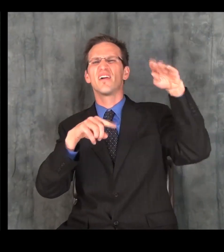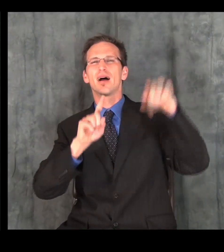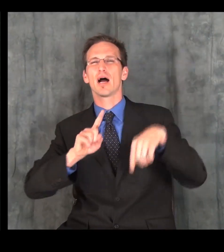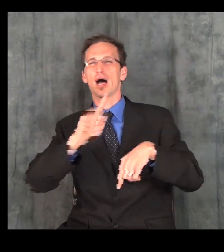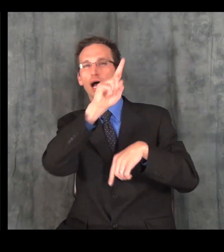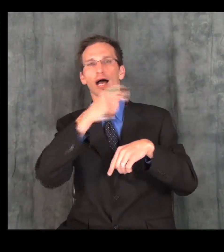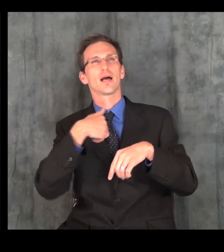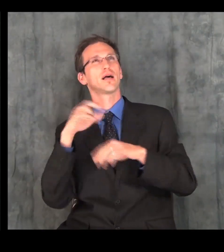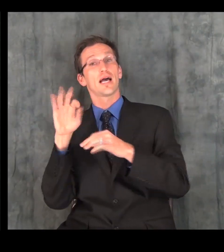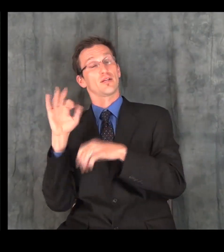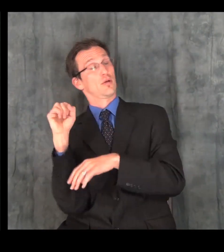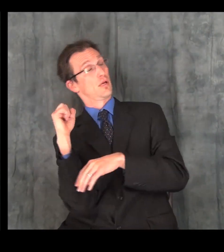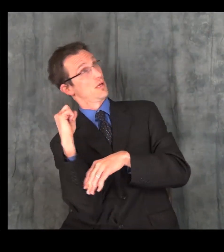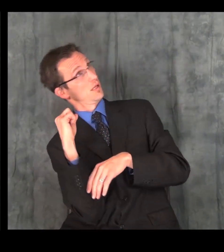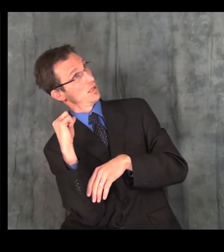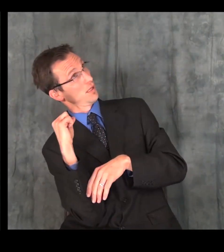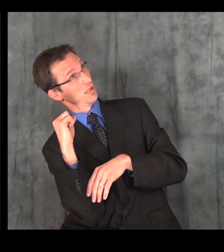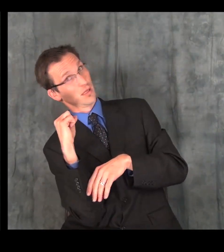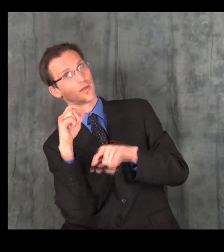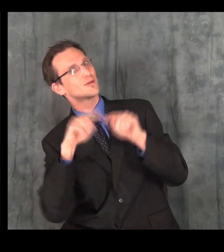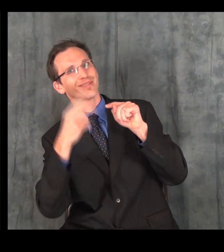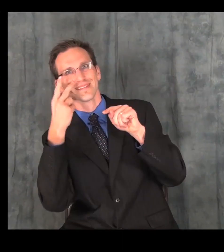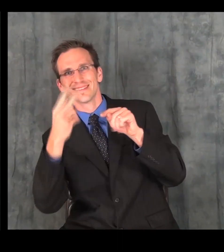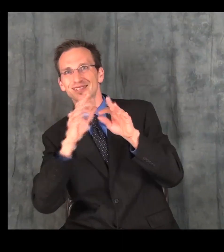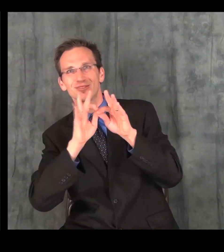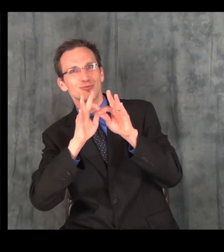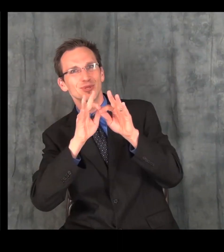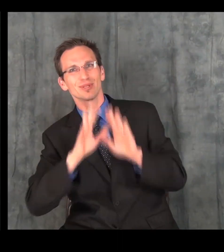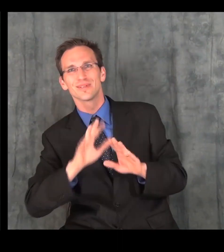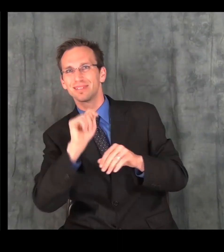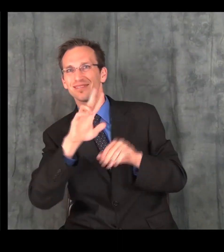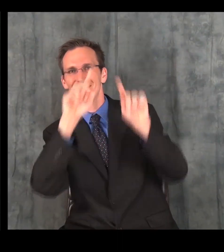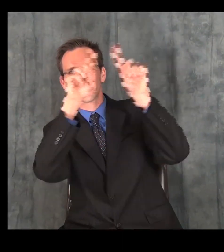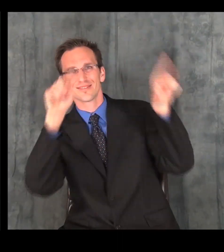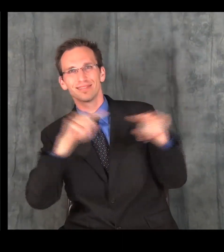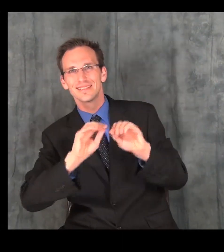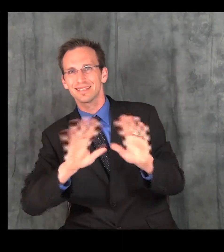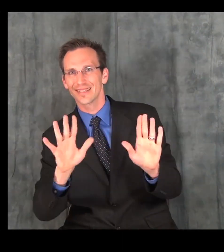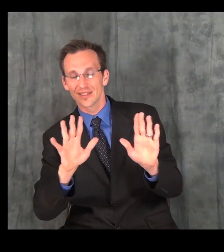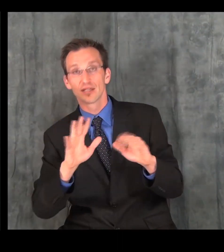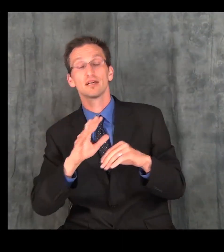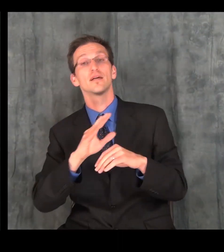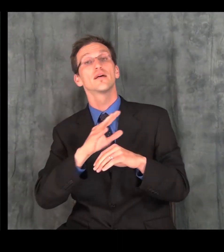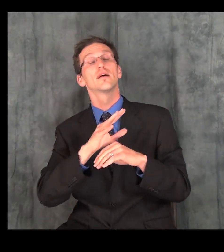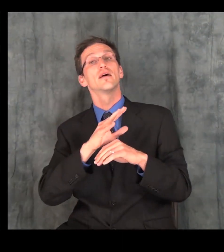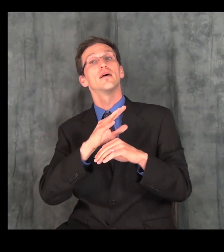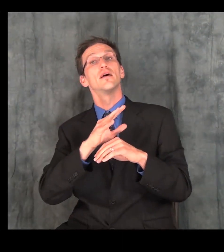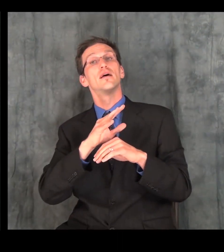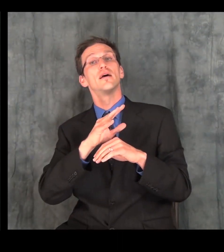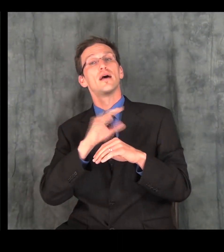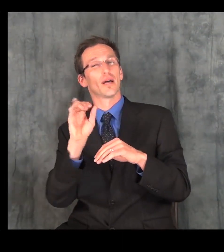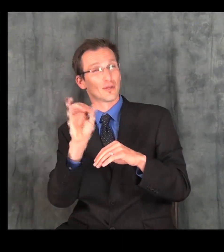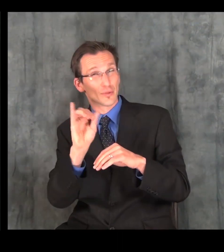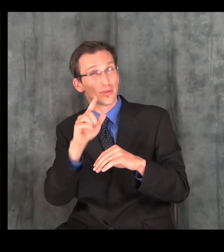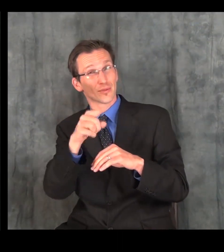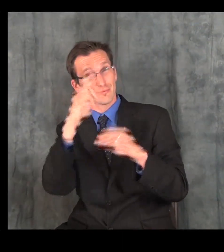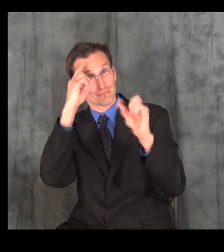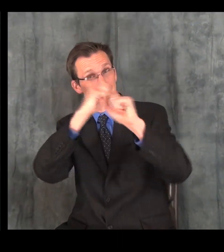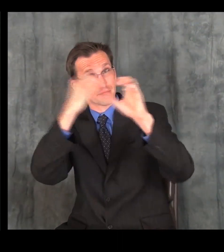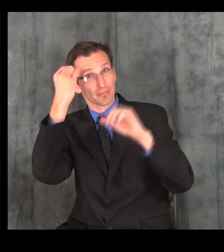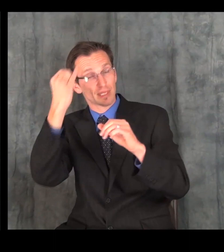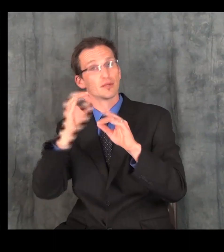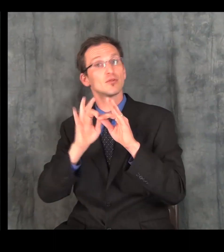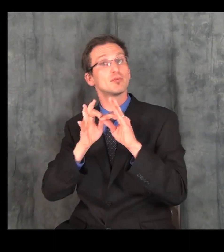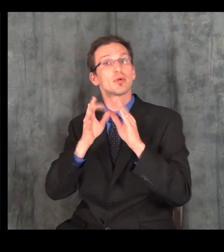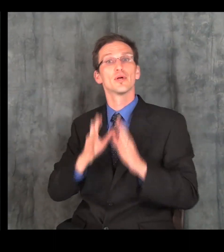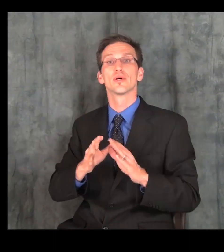of crane their head to actually be able to see the TV clearly enough. And also, if you can imagine, the interpreter could hardly